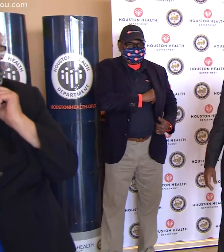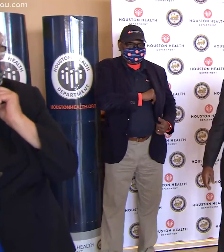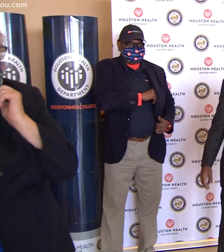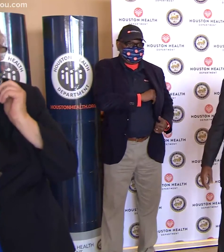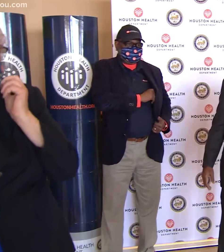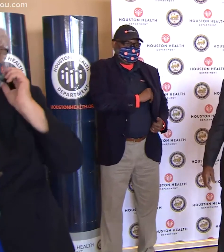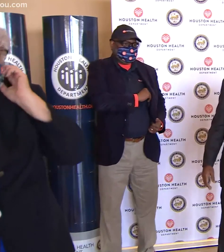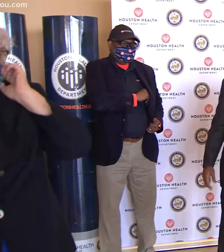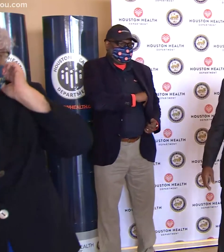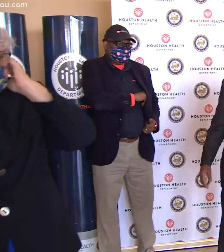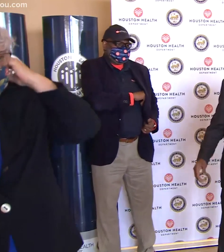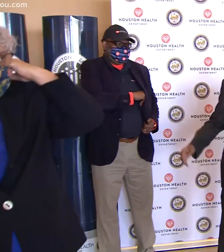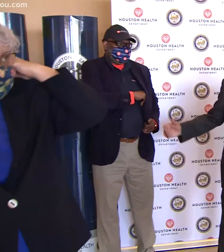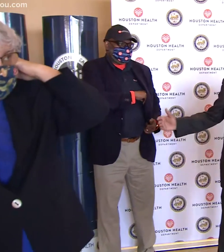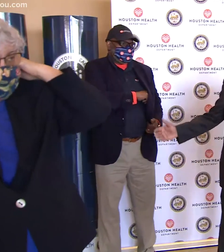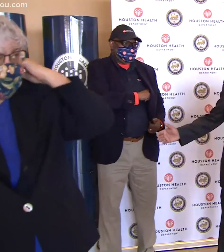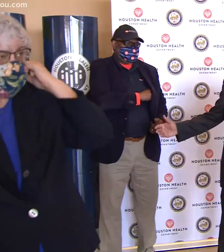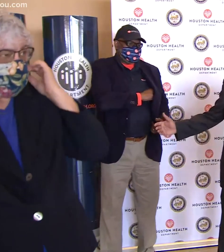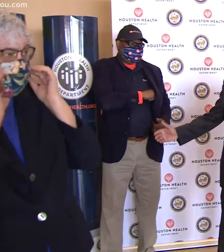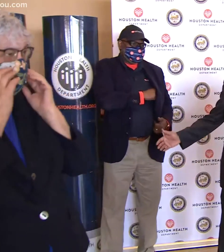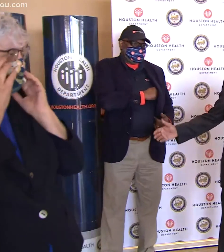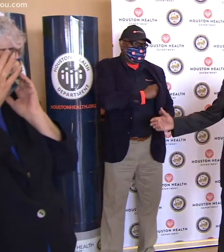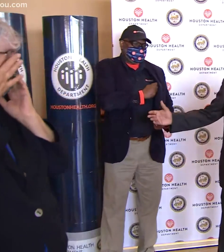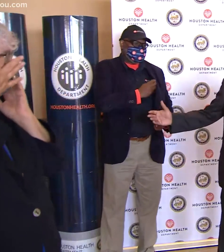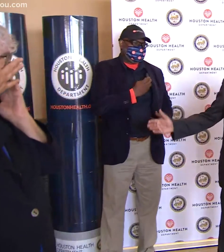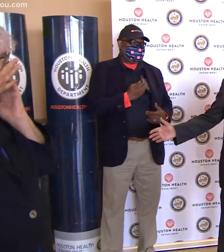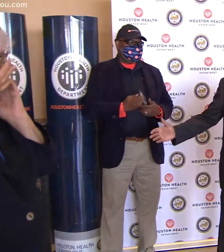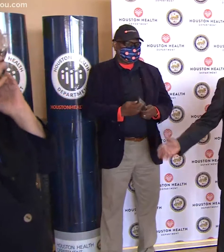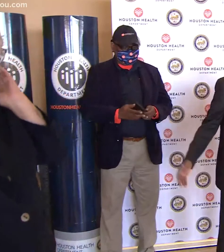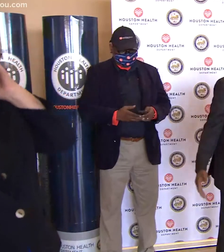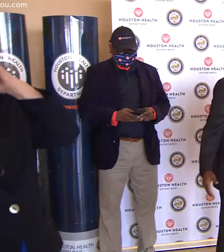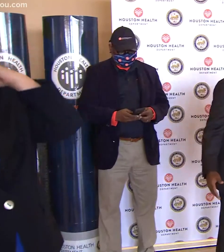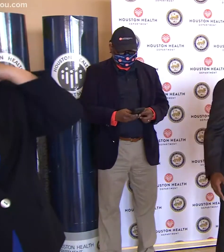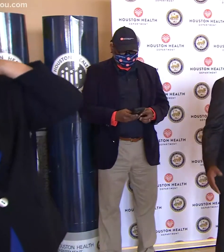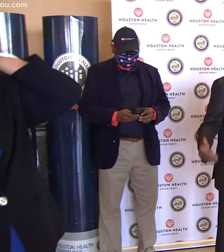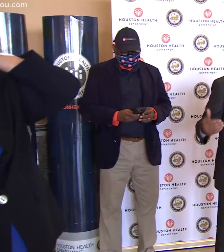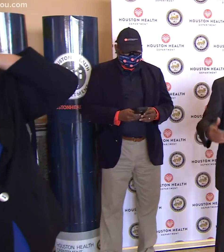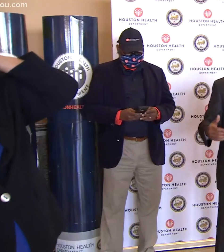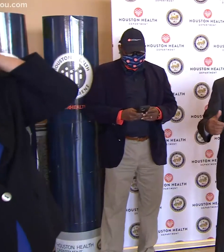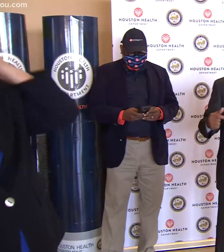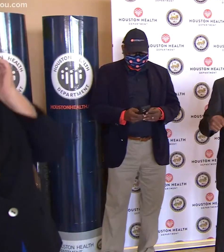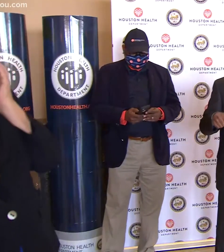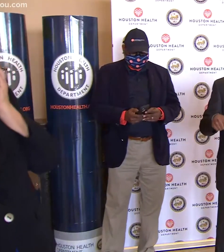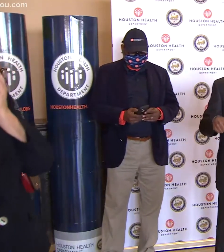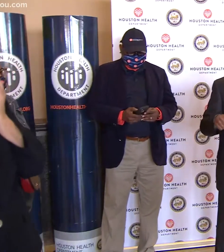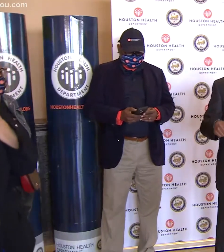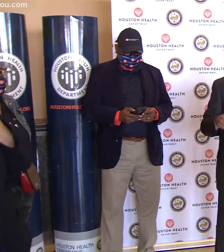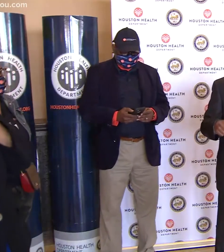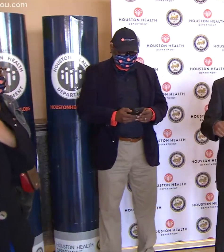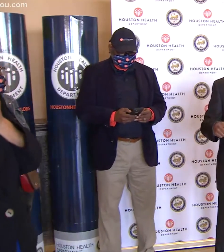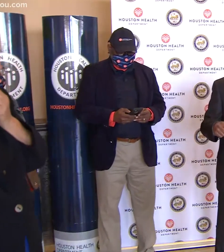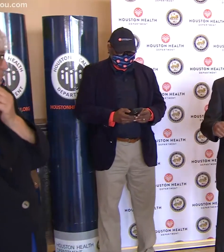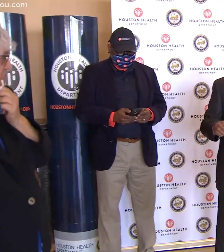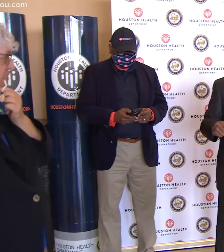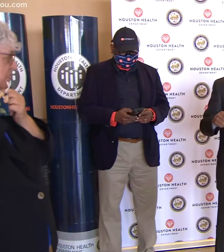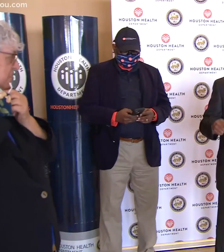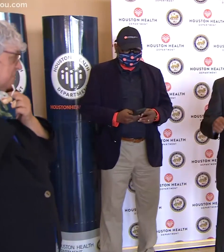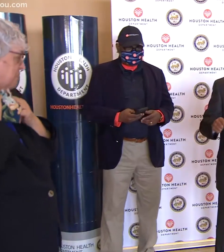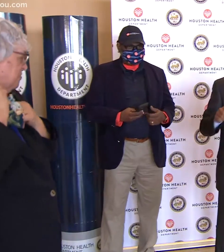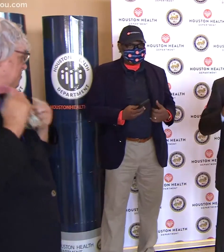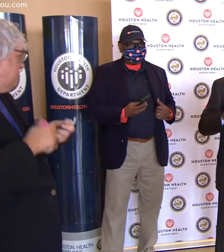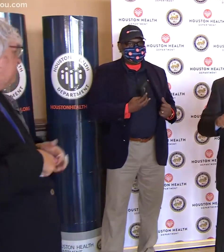Williams, and so I want to thank him. I want to thank the healthcare staff, and want to thank these healthcare employees who